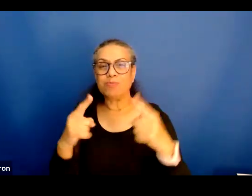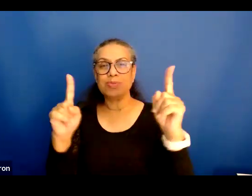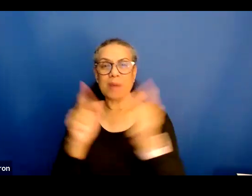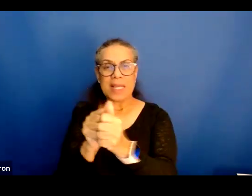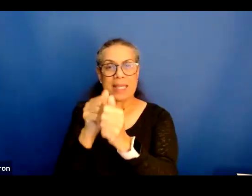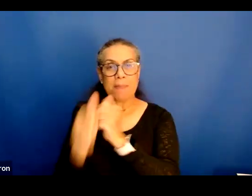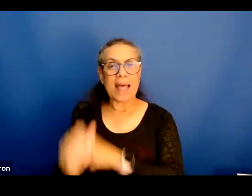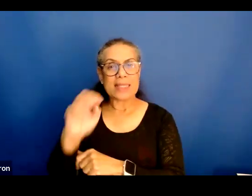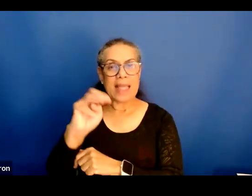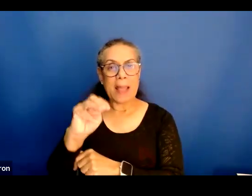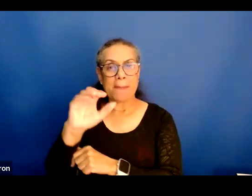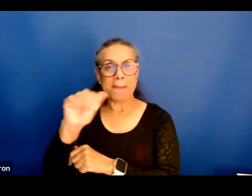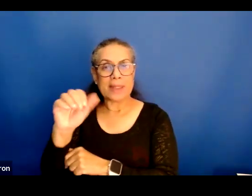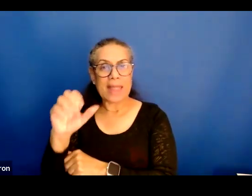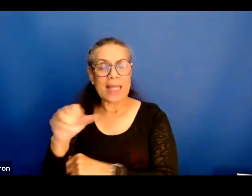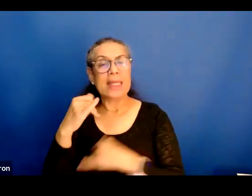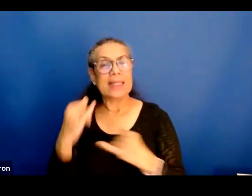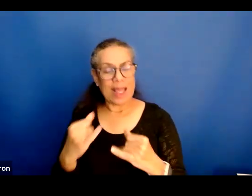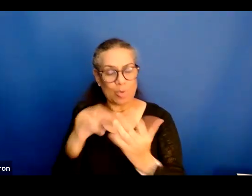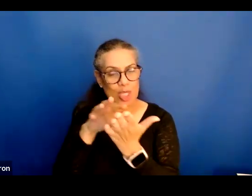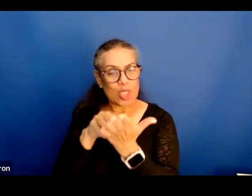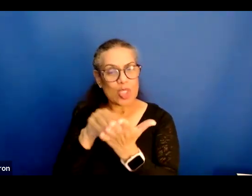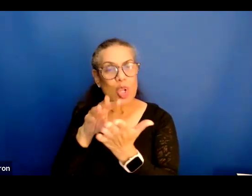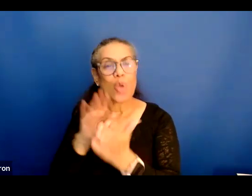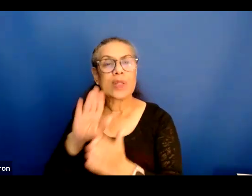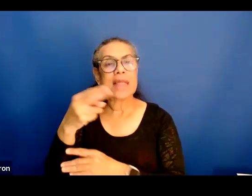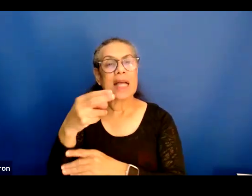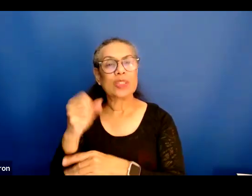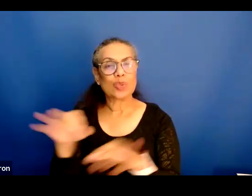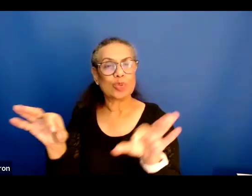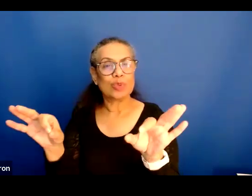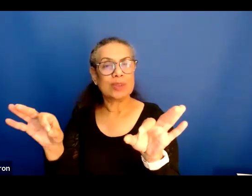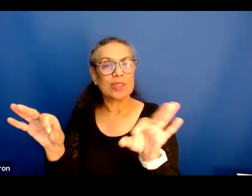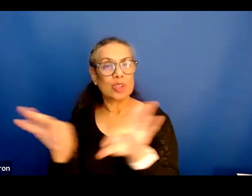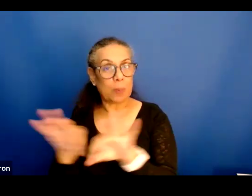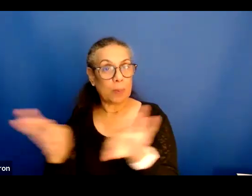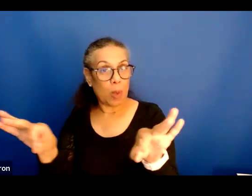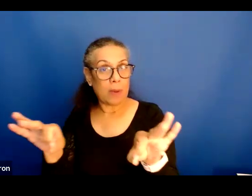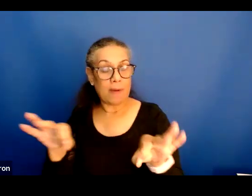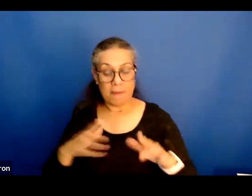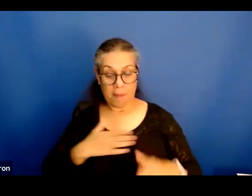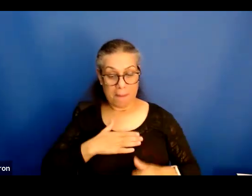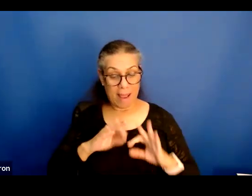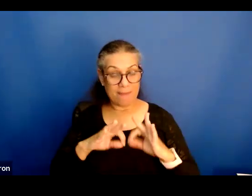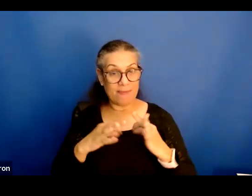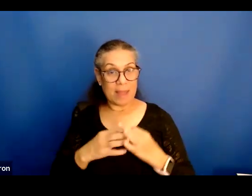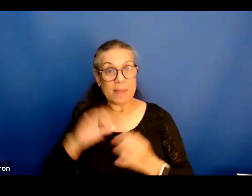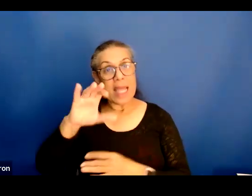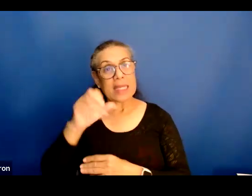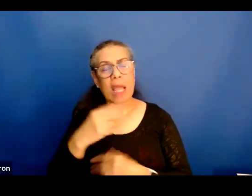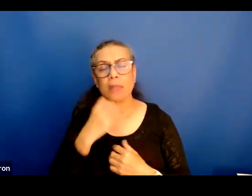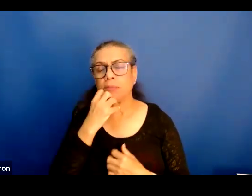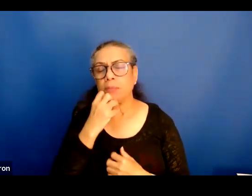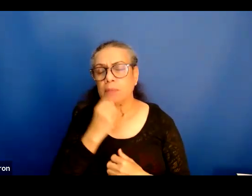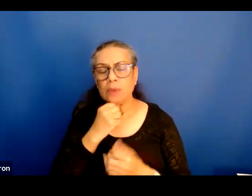passed the MCAS, and he is on the cusp of learning his high school diploma. For families like mine, Cash represents the school. It